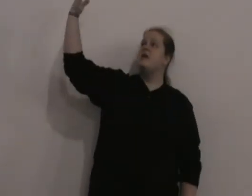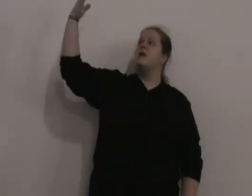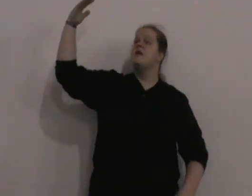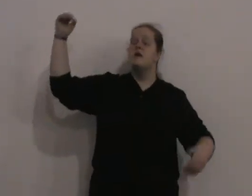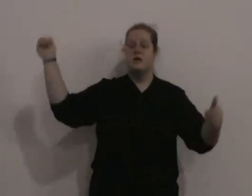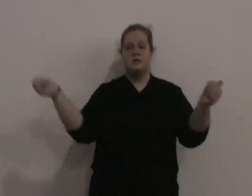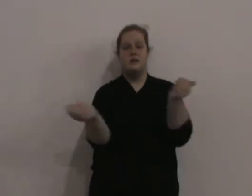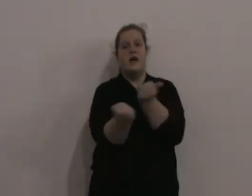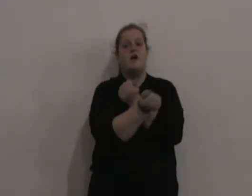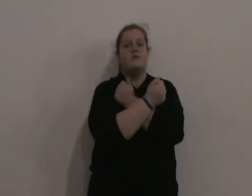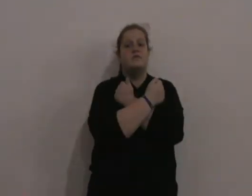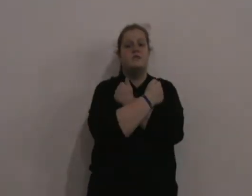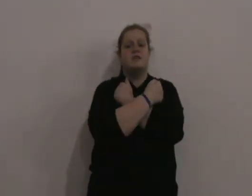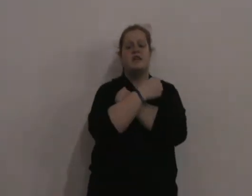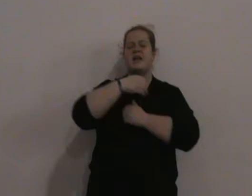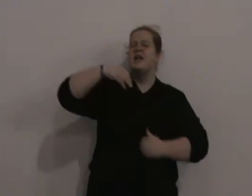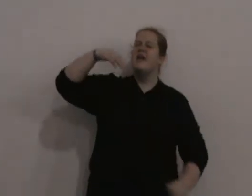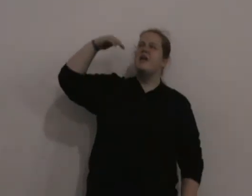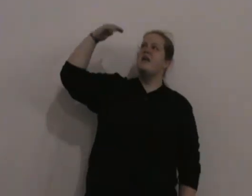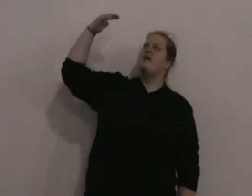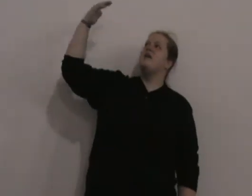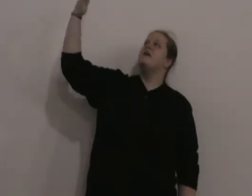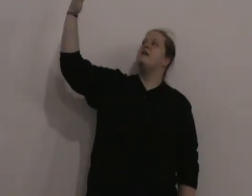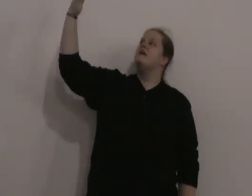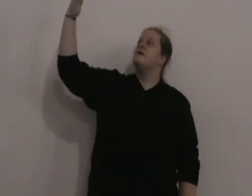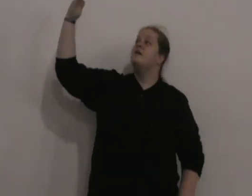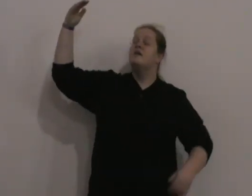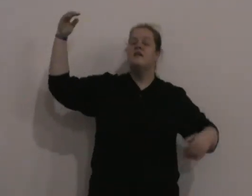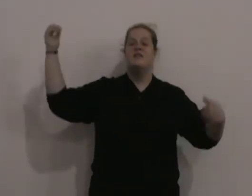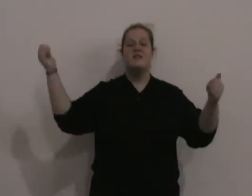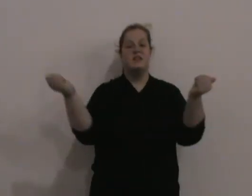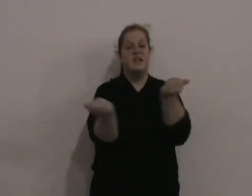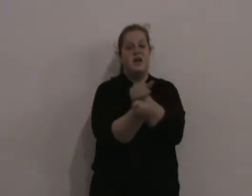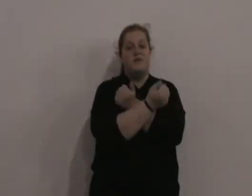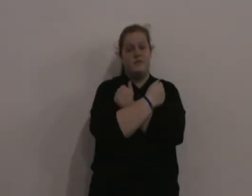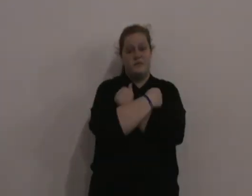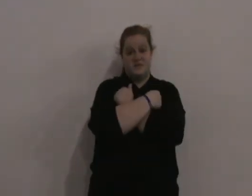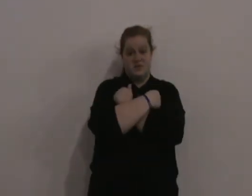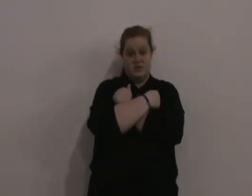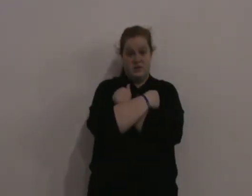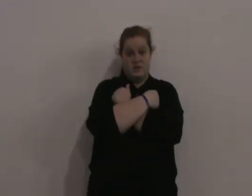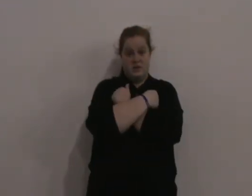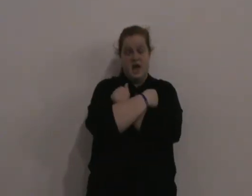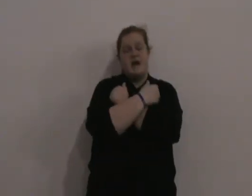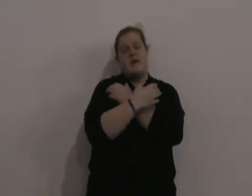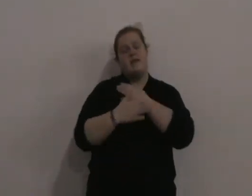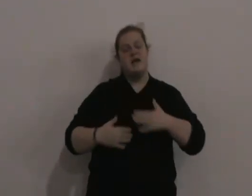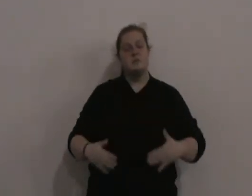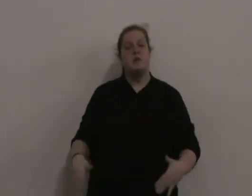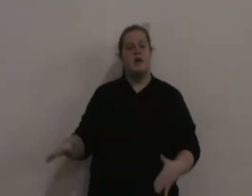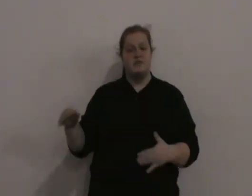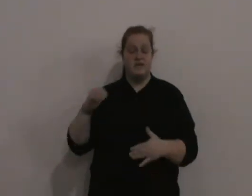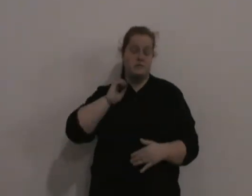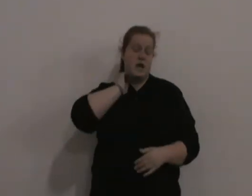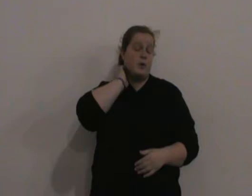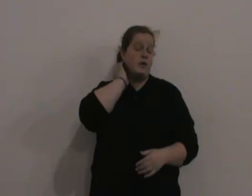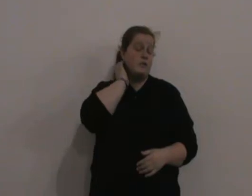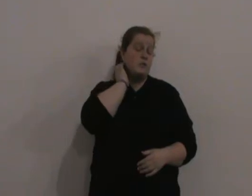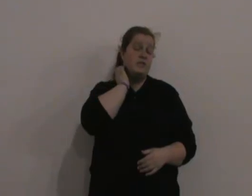He loves, He loves. And that last one you'll have to take some time on. Now the reason